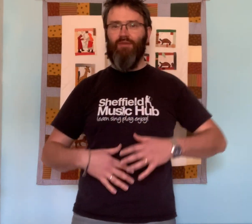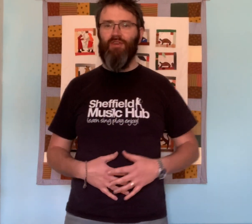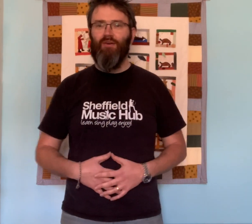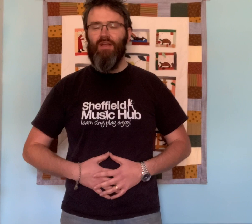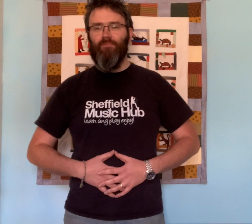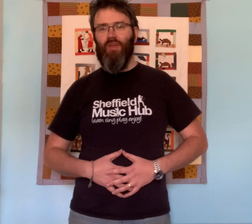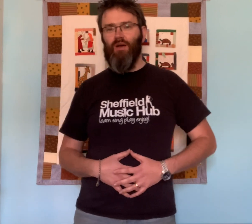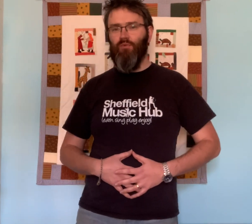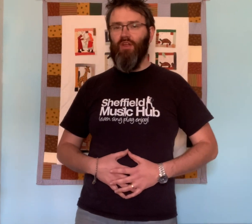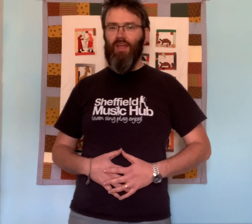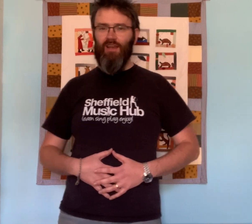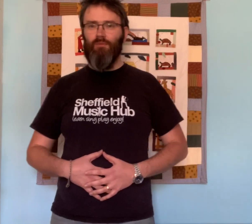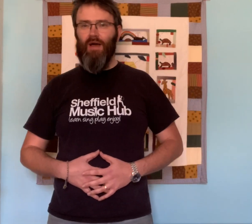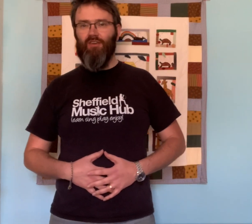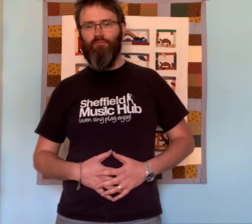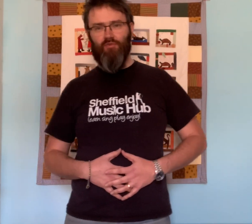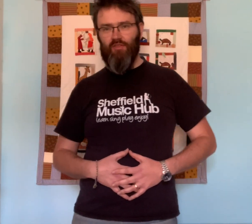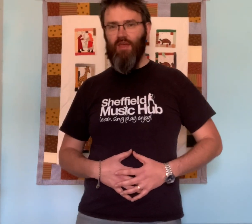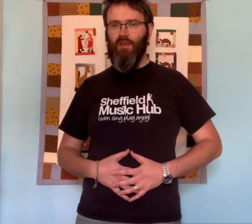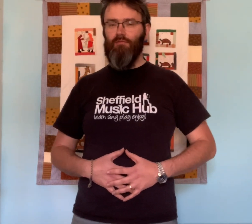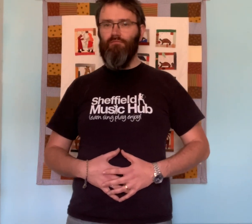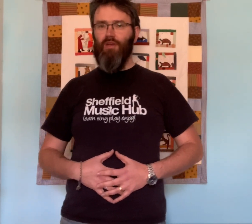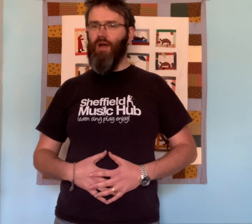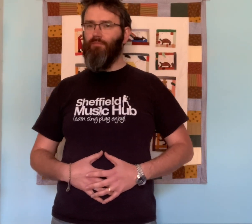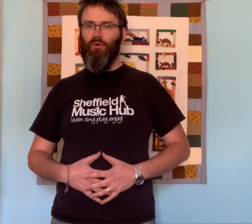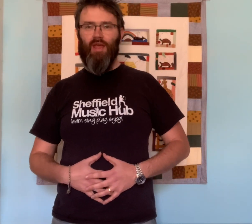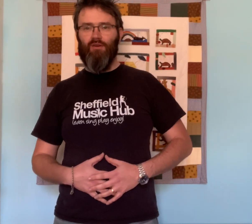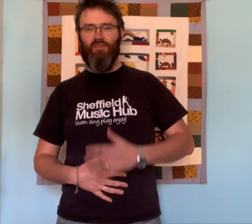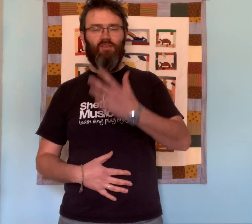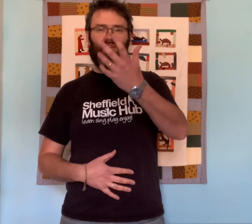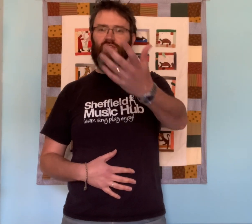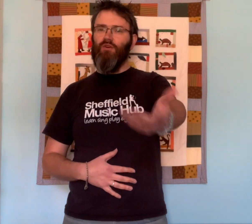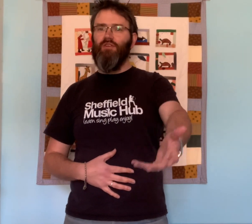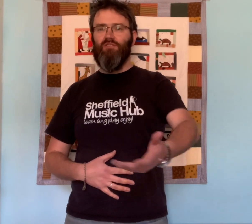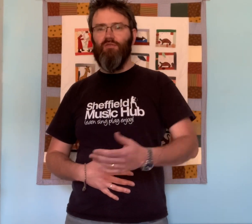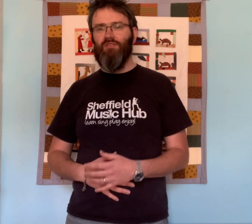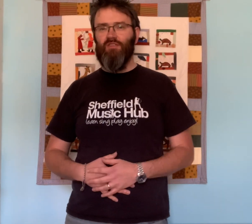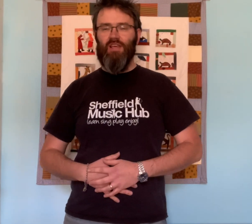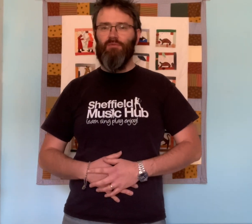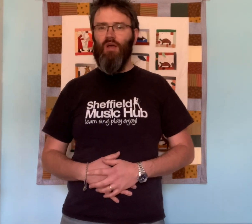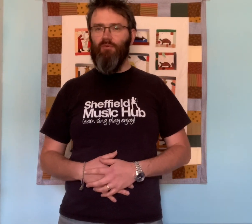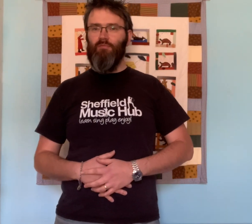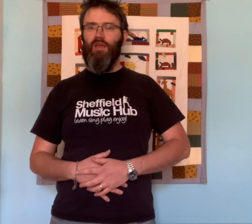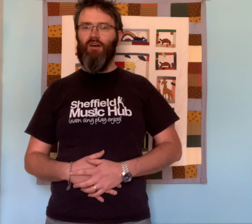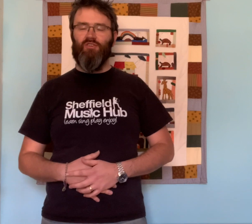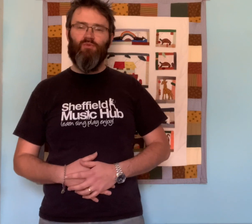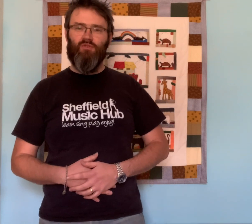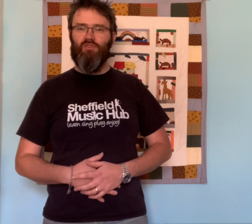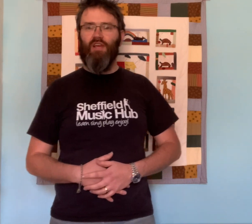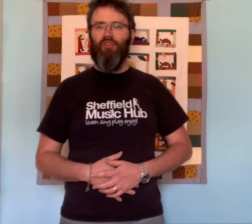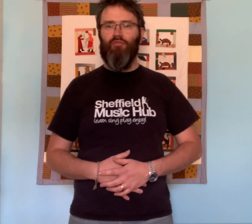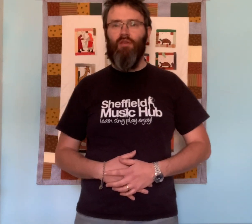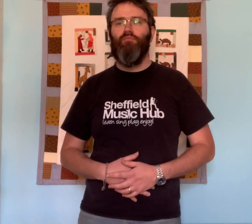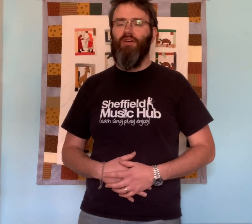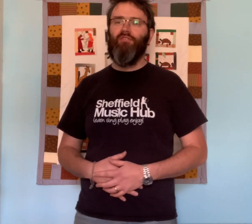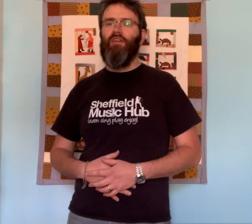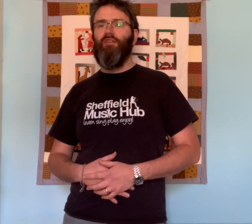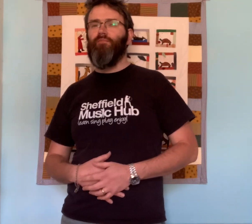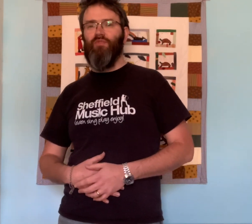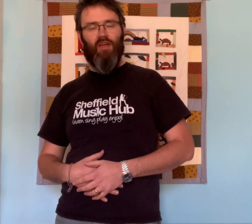now. We're going to get a little pattern of breathing in and blowing out. And you don't need to do this at the same time as me. I just want you to take 3 breaths in and